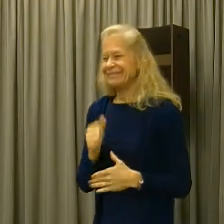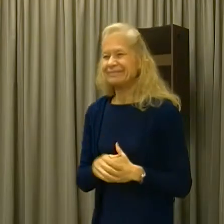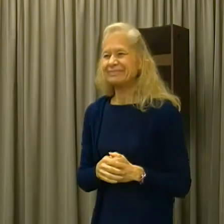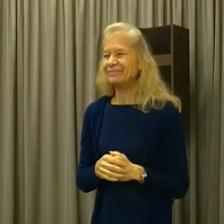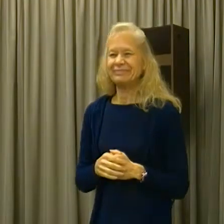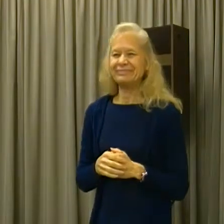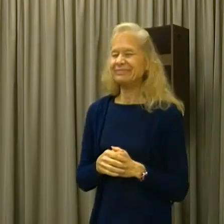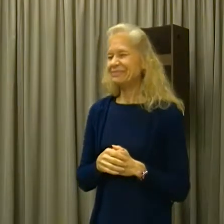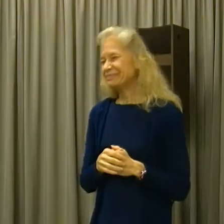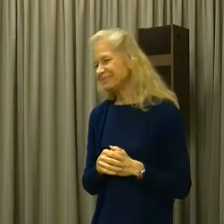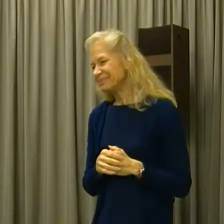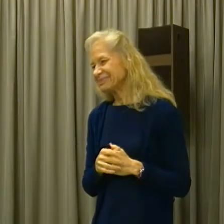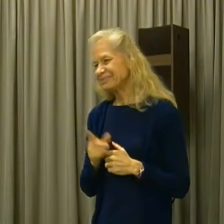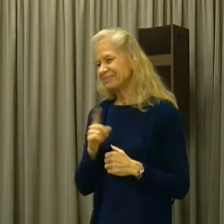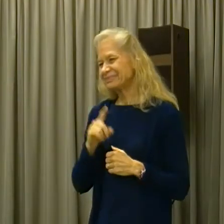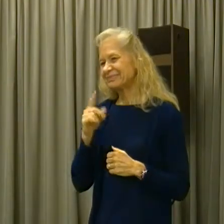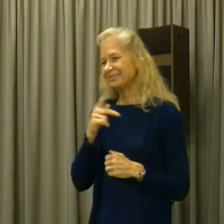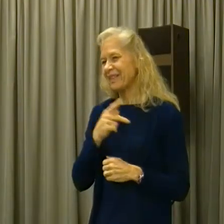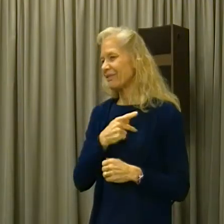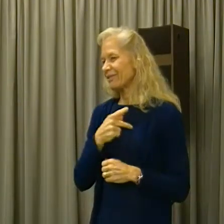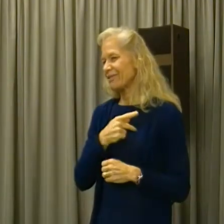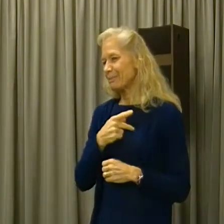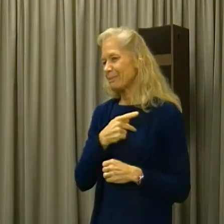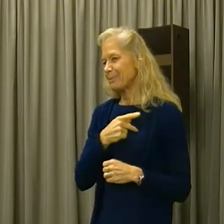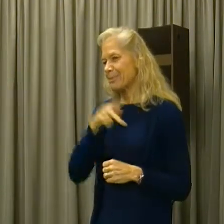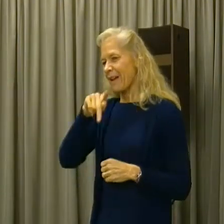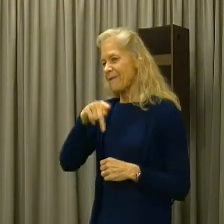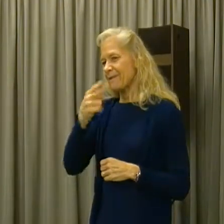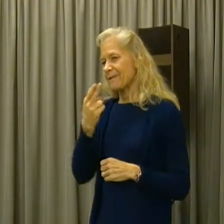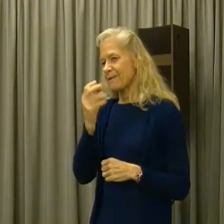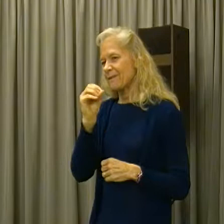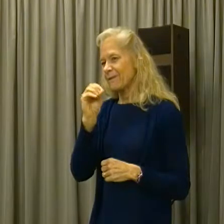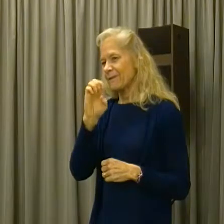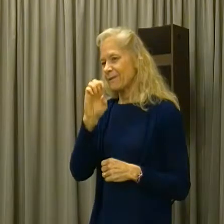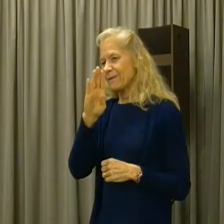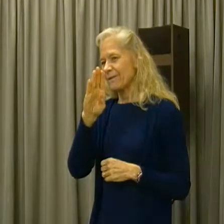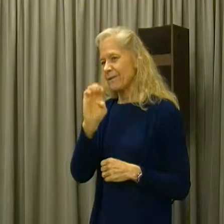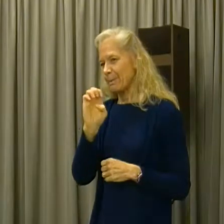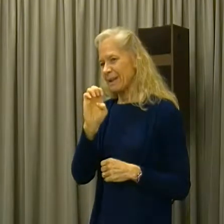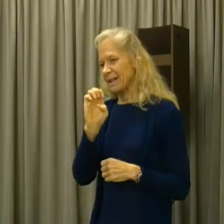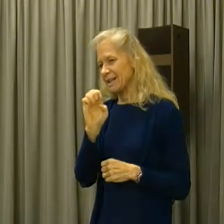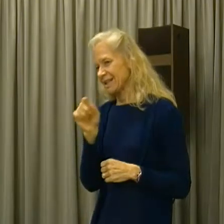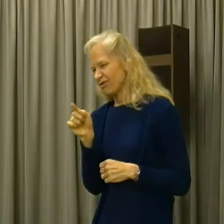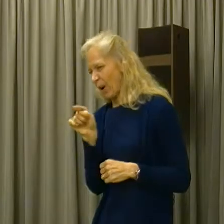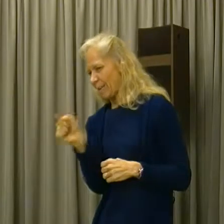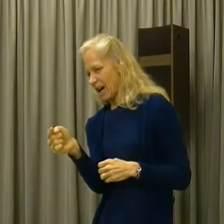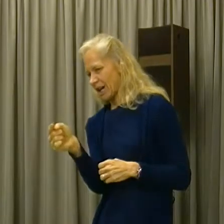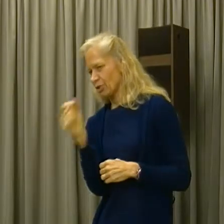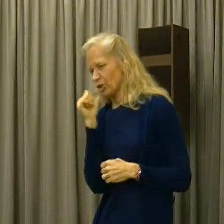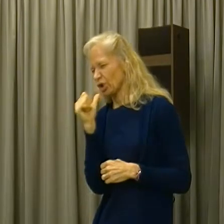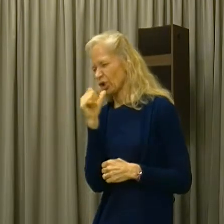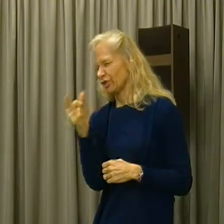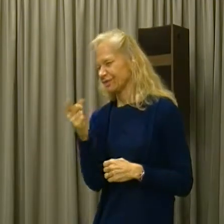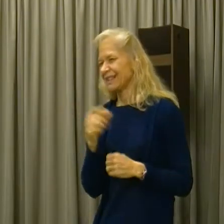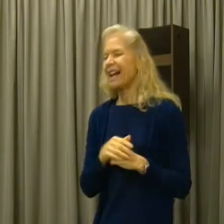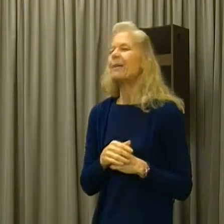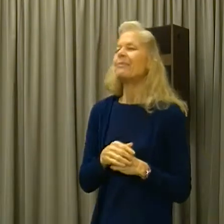Any other praises? Phoebe. I'm thankful that we got to go to the zoo and see penguins in the window. Yeah. You know